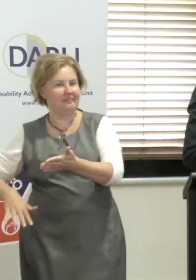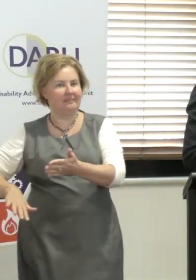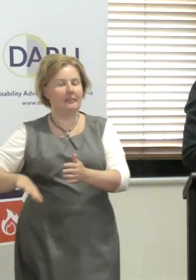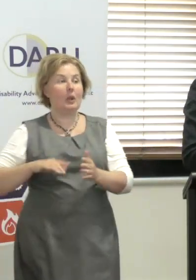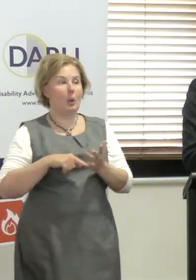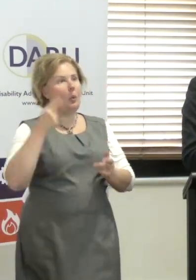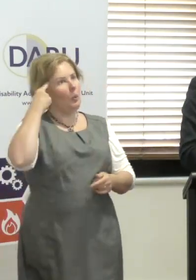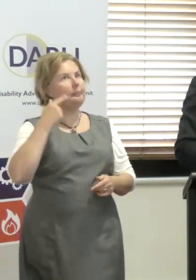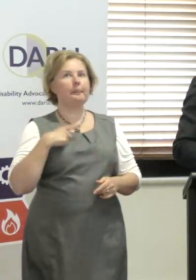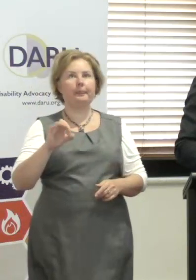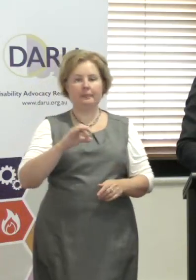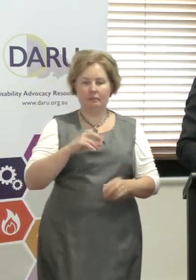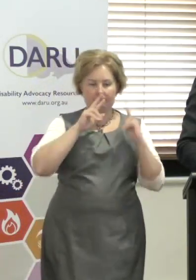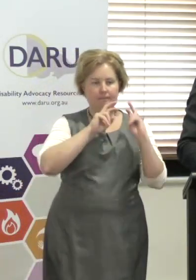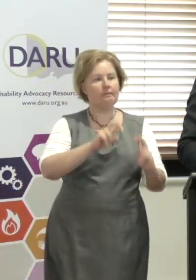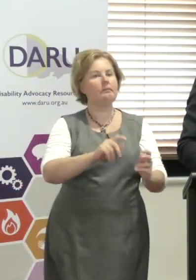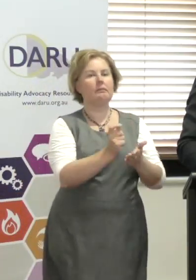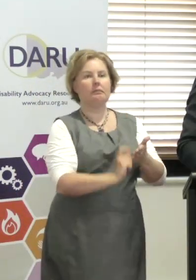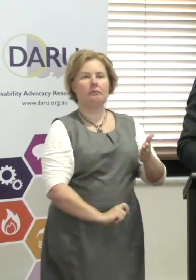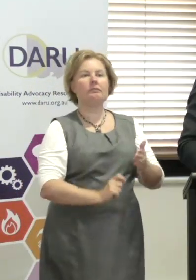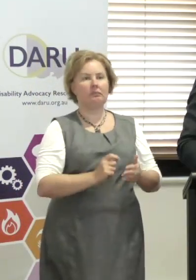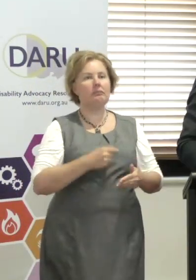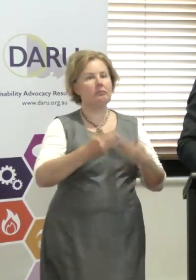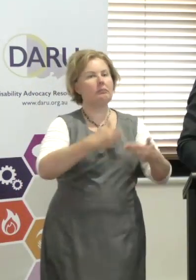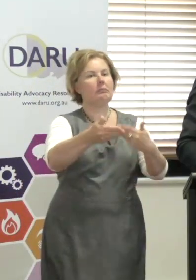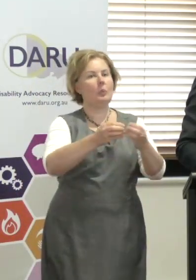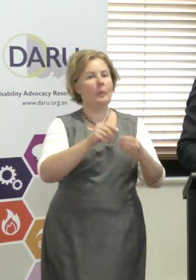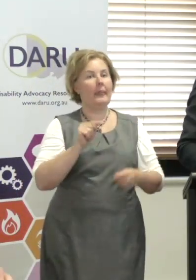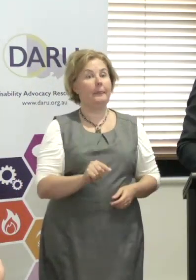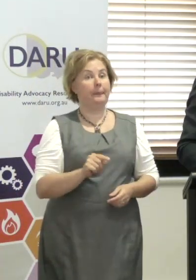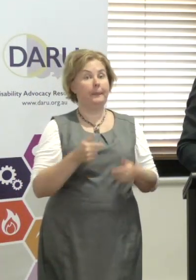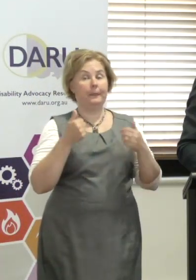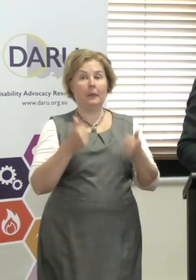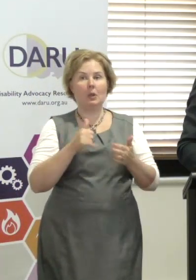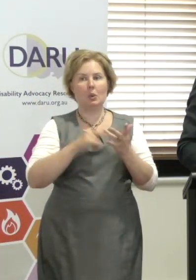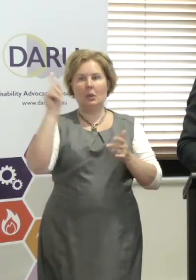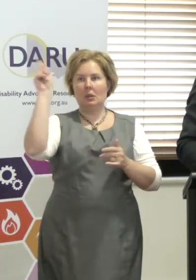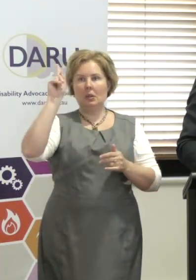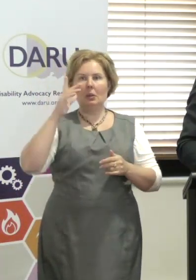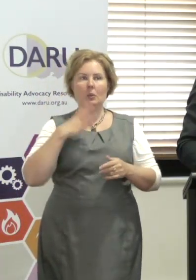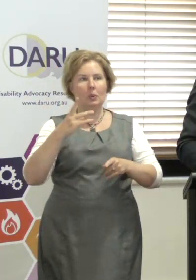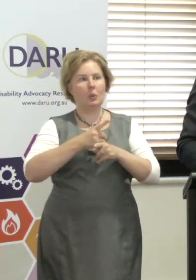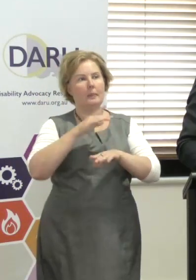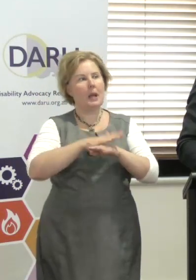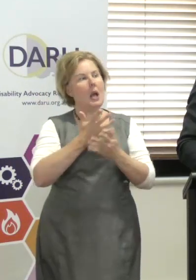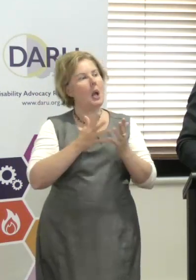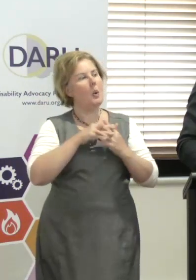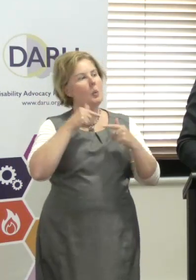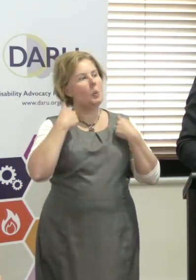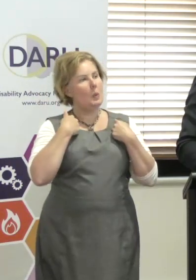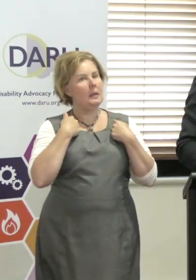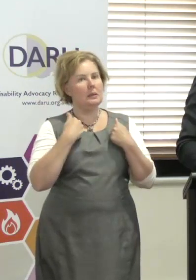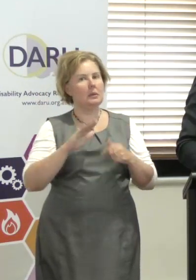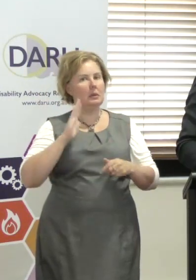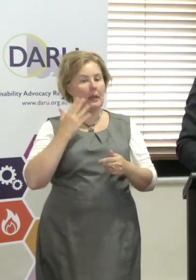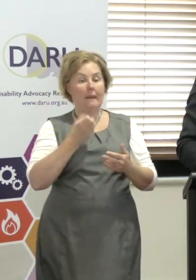So that's what I'm going to be talking about today. It's about how we've used our research,